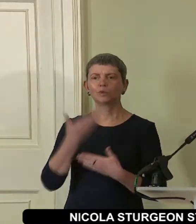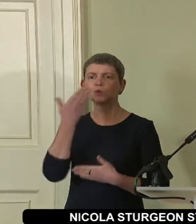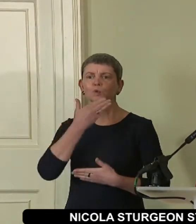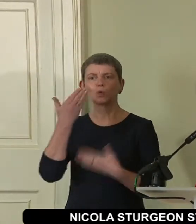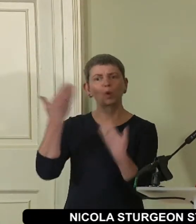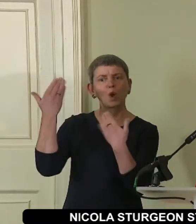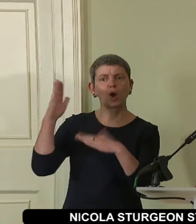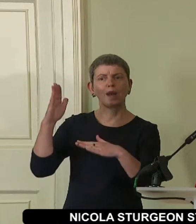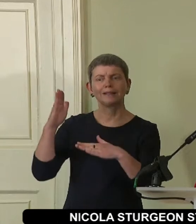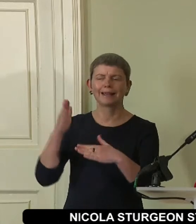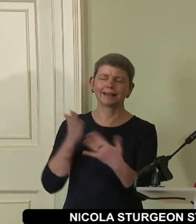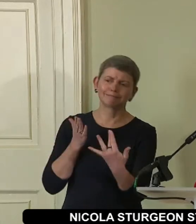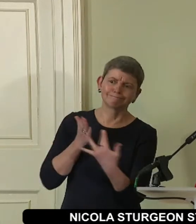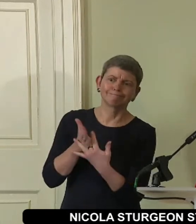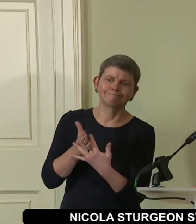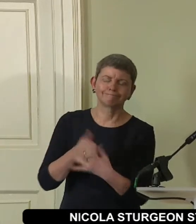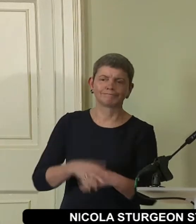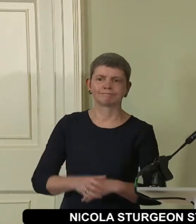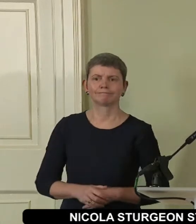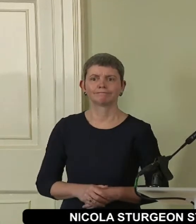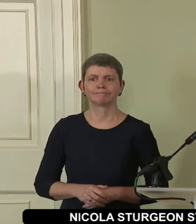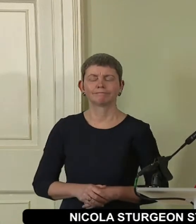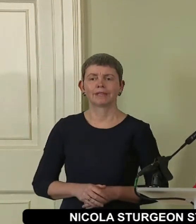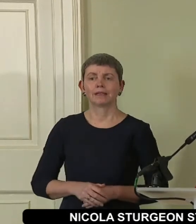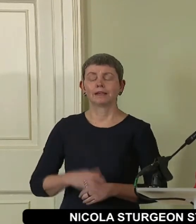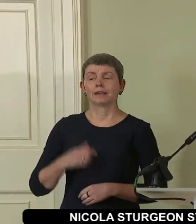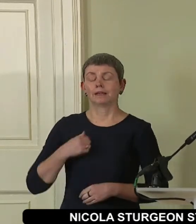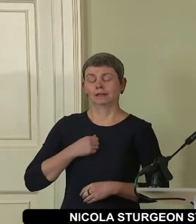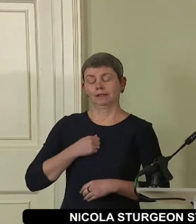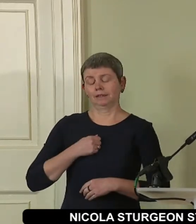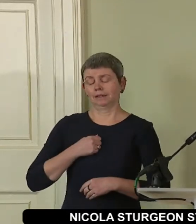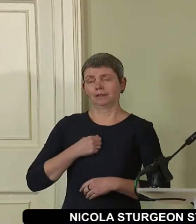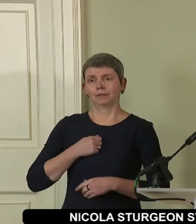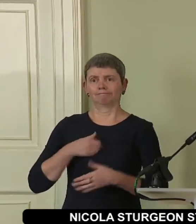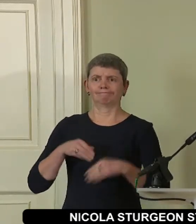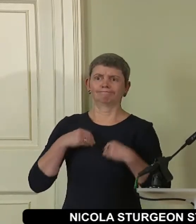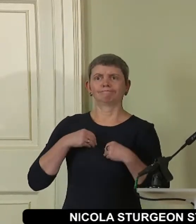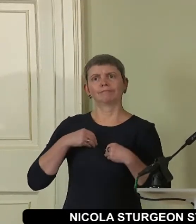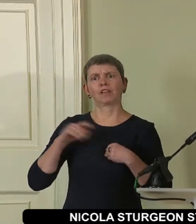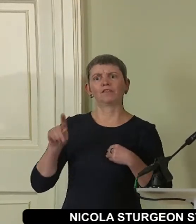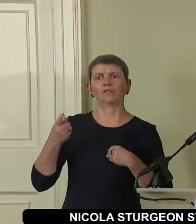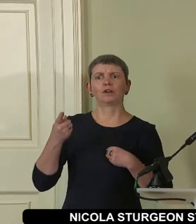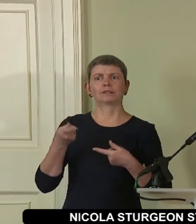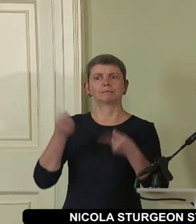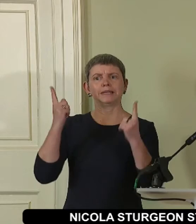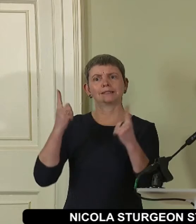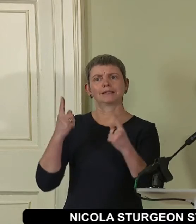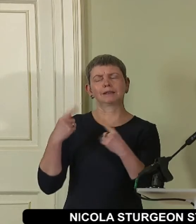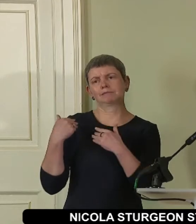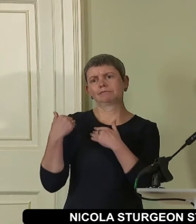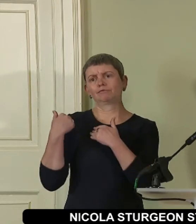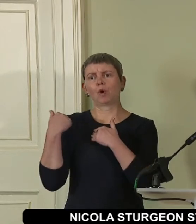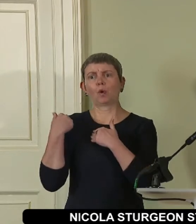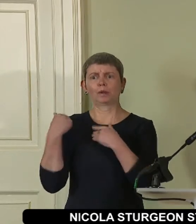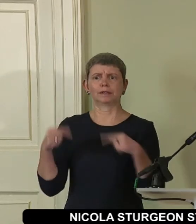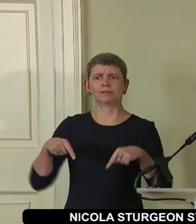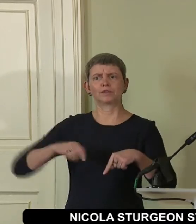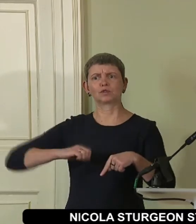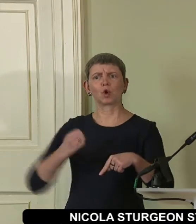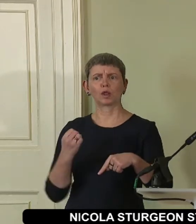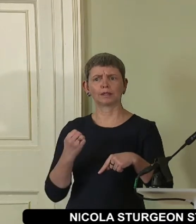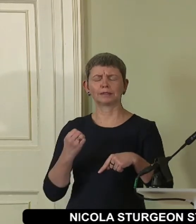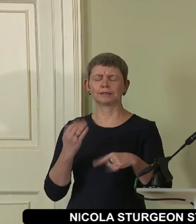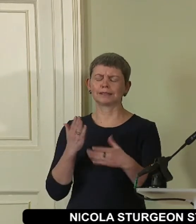break. Being First Minister of Scotland is, in my admittedly biased opinion, the